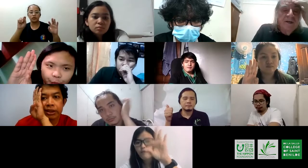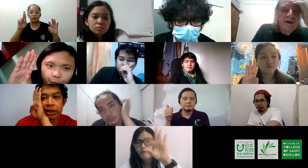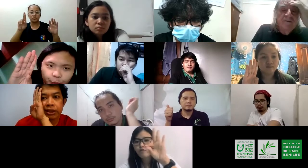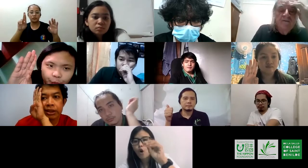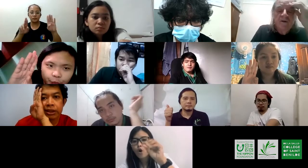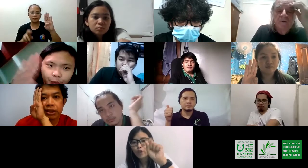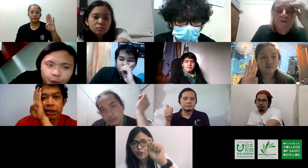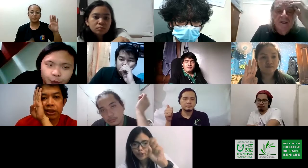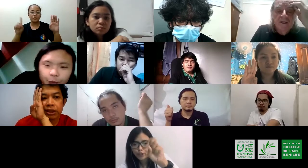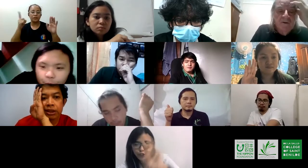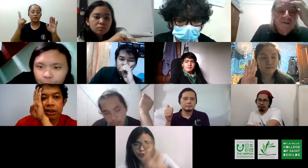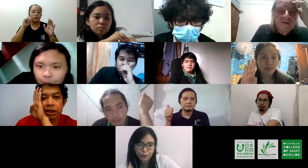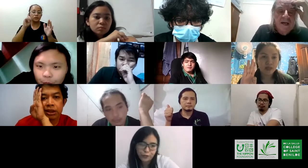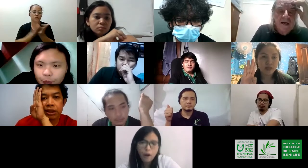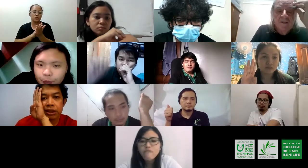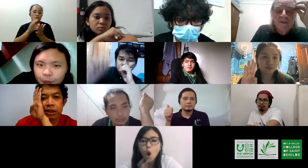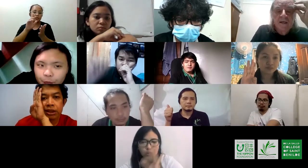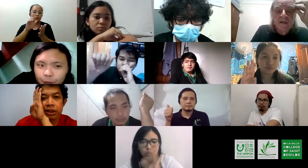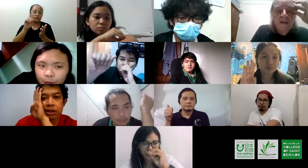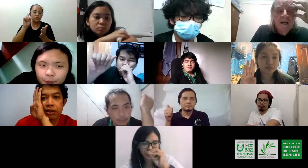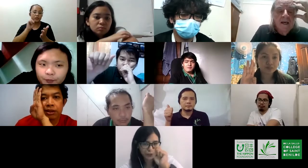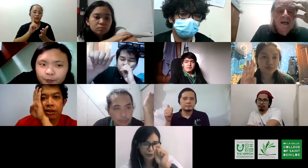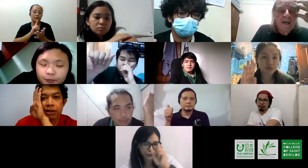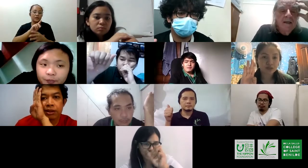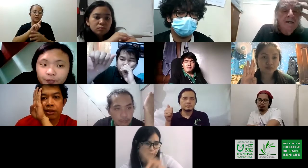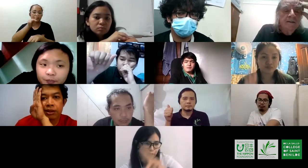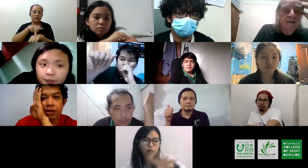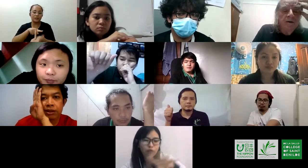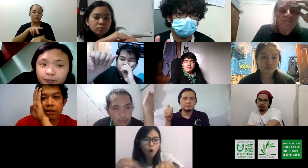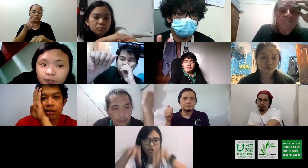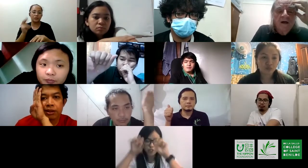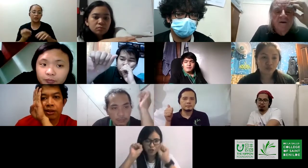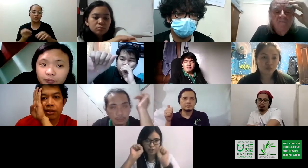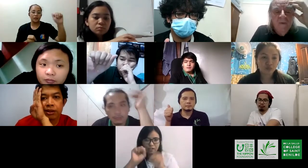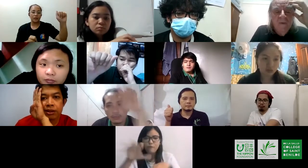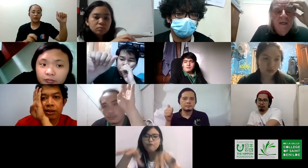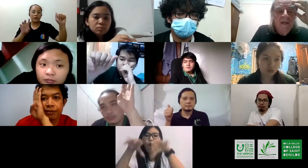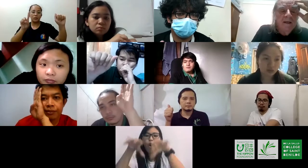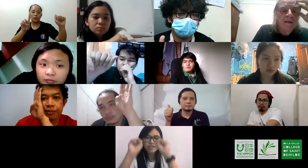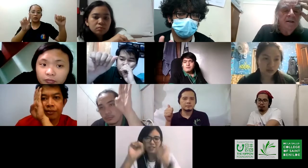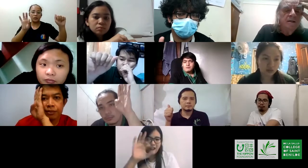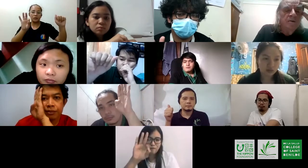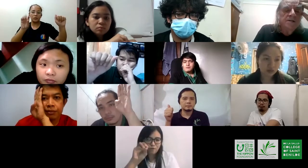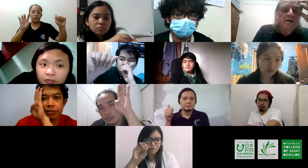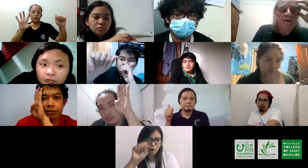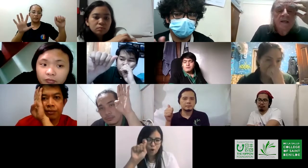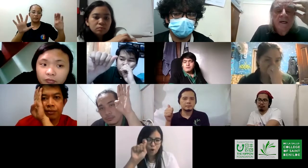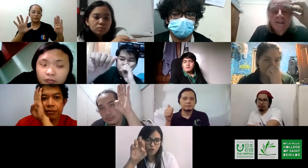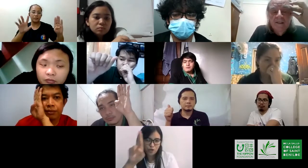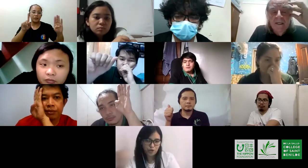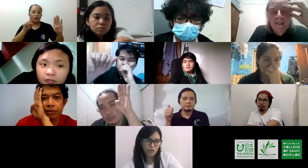Dennison, B. Foster, C. Humphreys, D. McGregor. B. Yes,